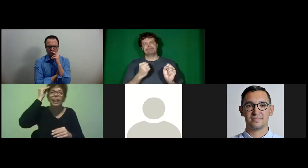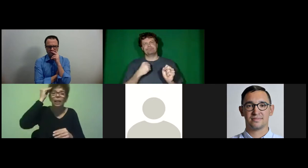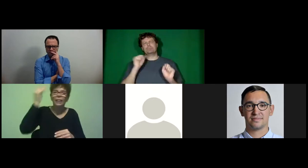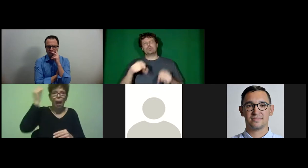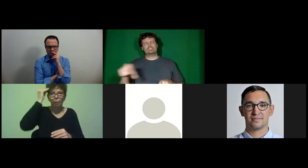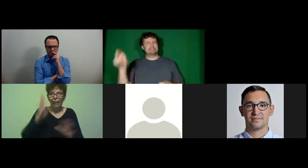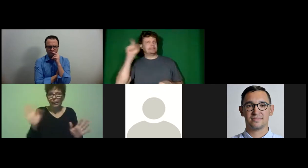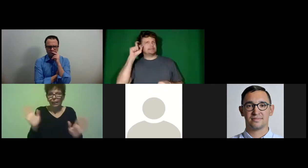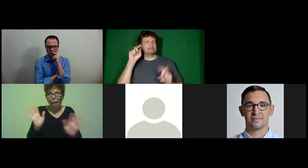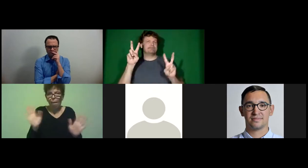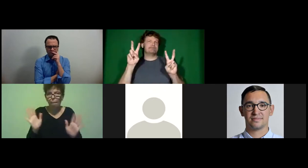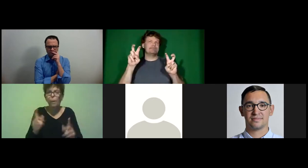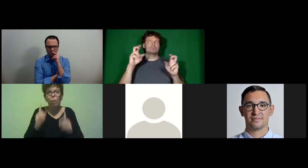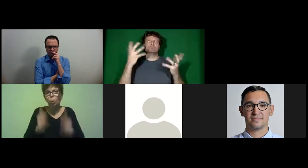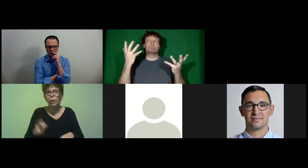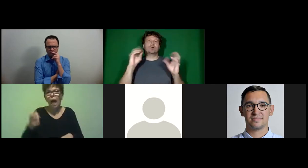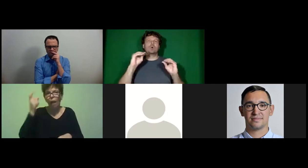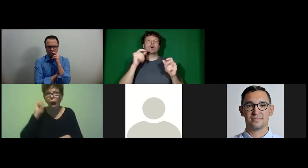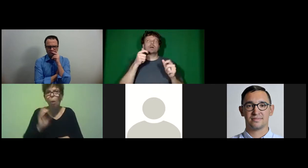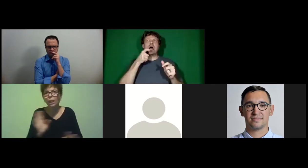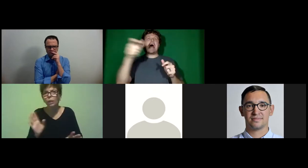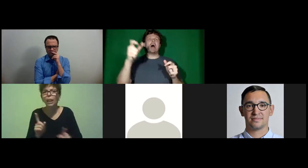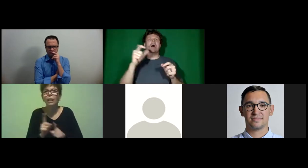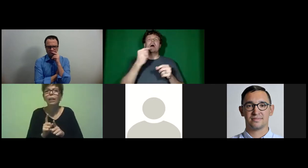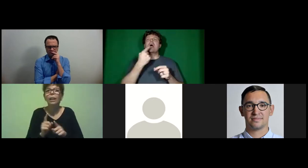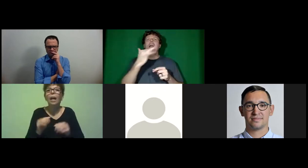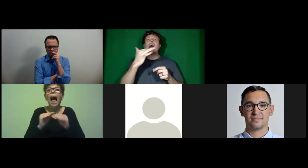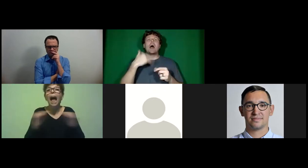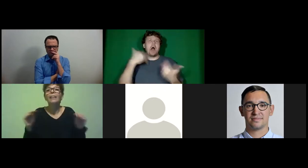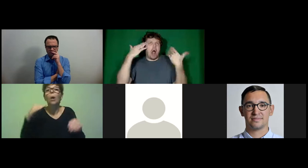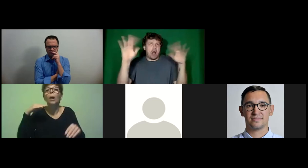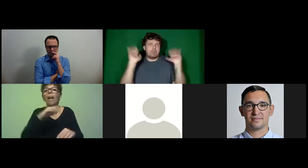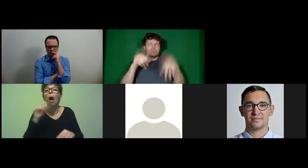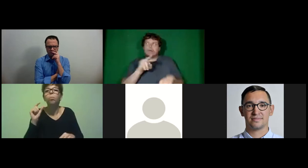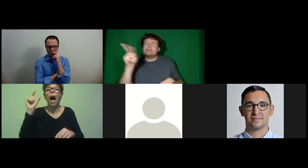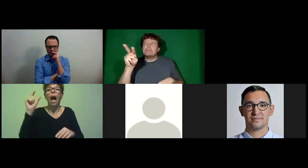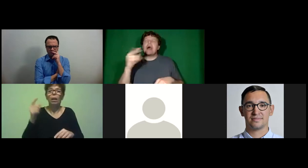aids, but I don't use it to follow communication or spoken language.